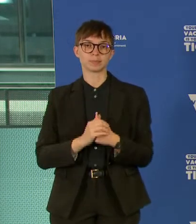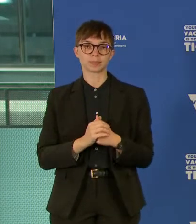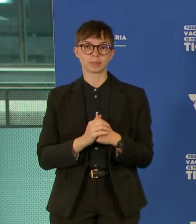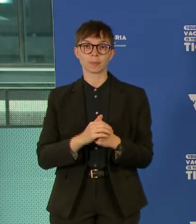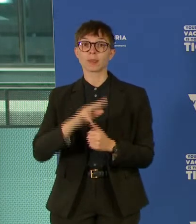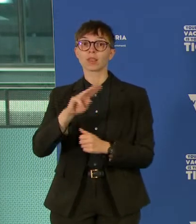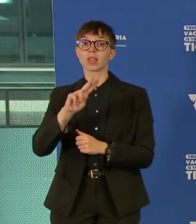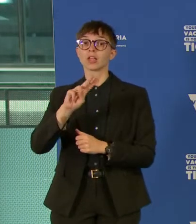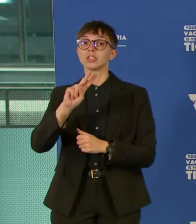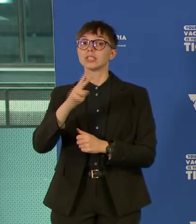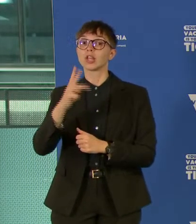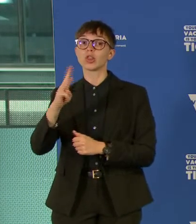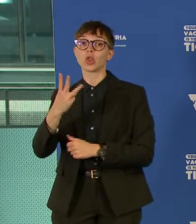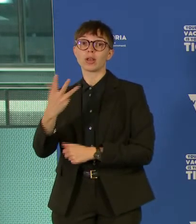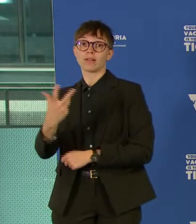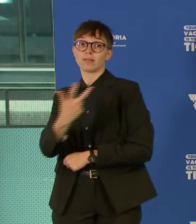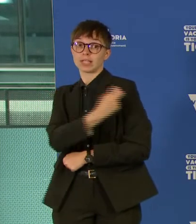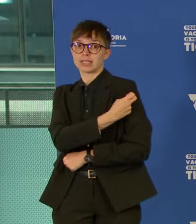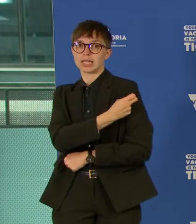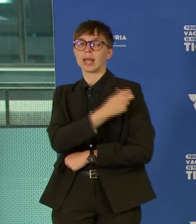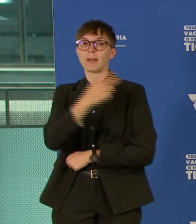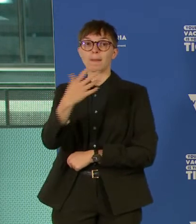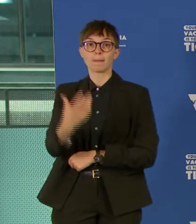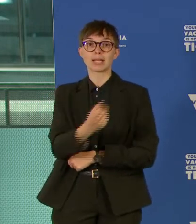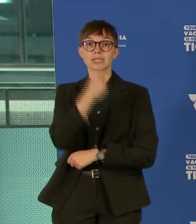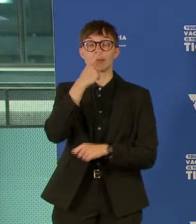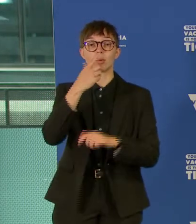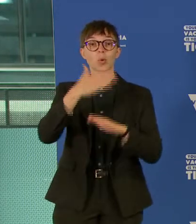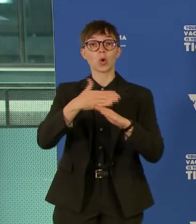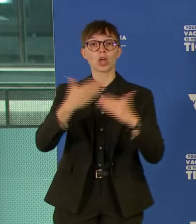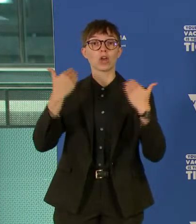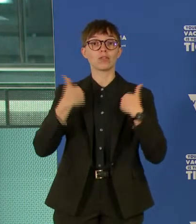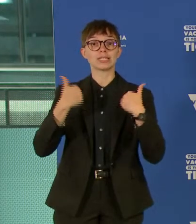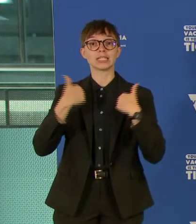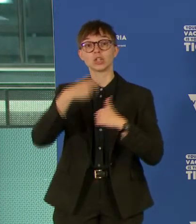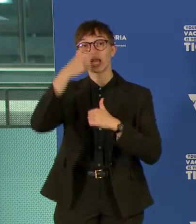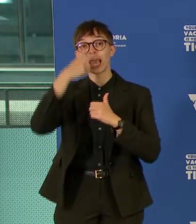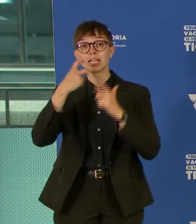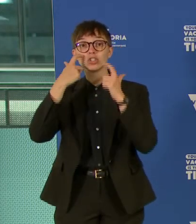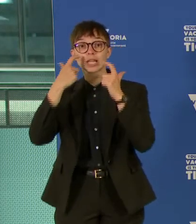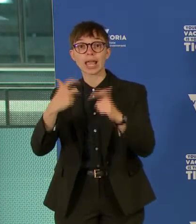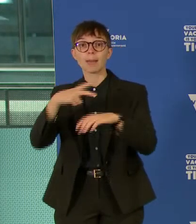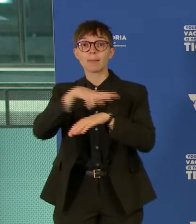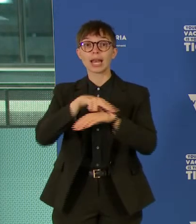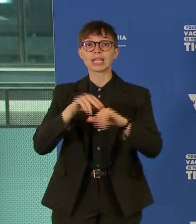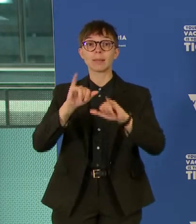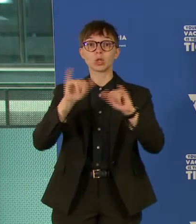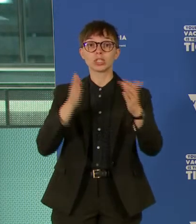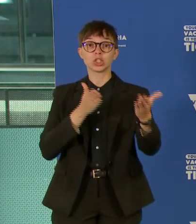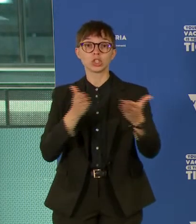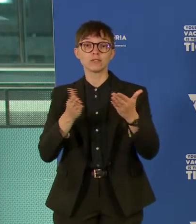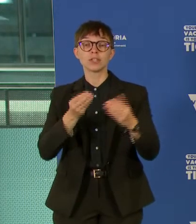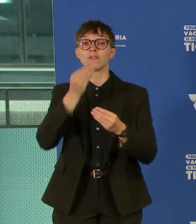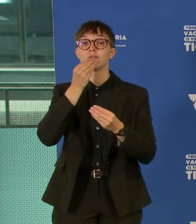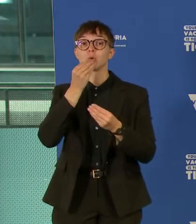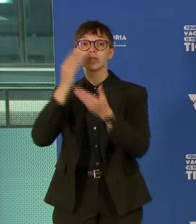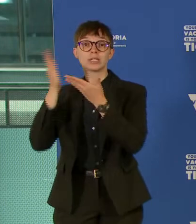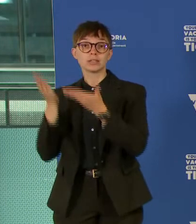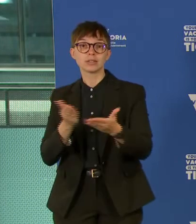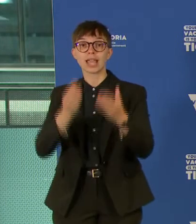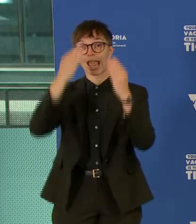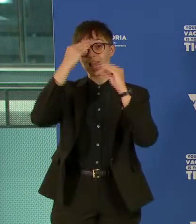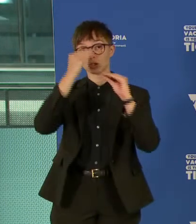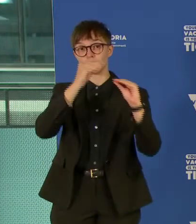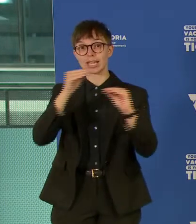remains in place, so healthcare, disability and residential aged care, police and emergency services, food distribution and in